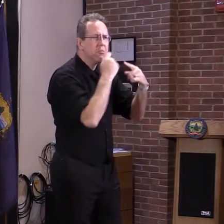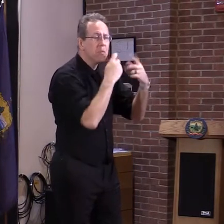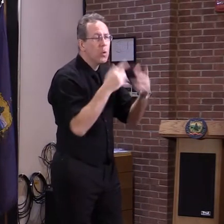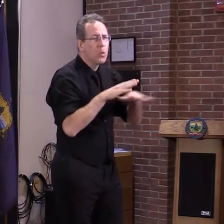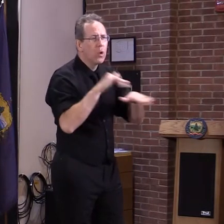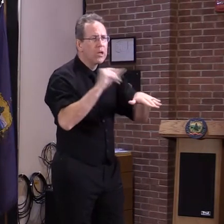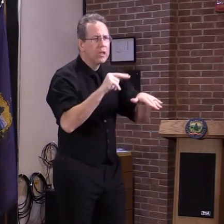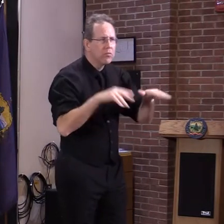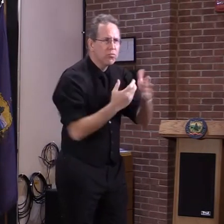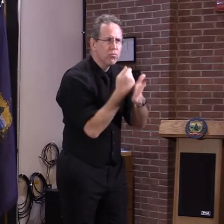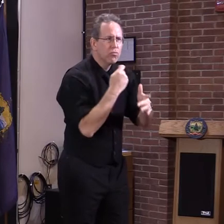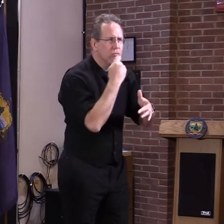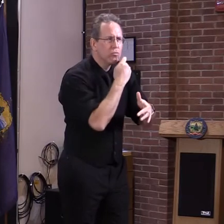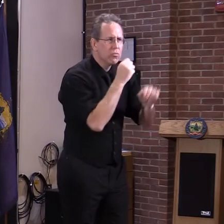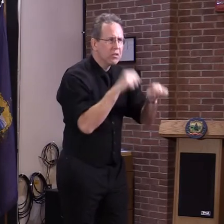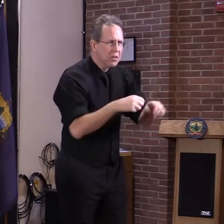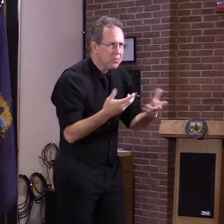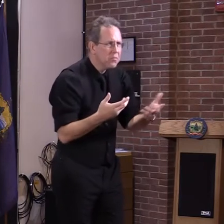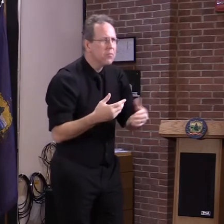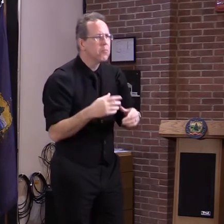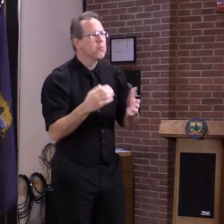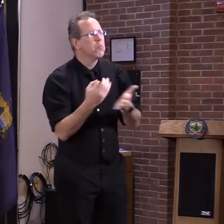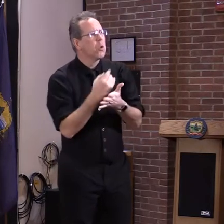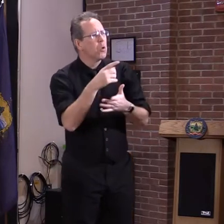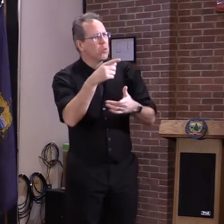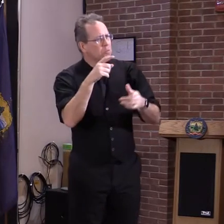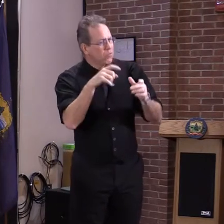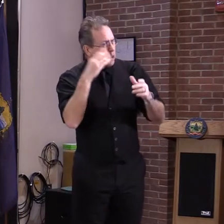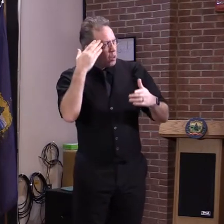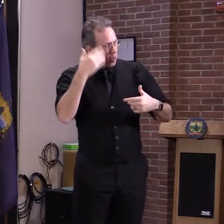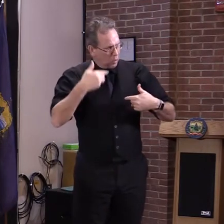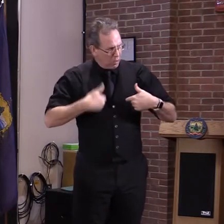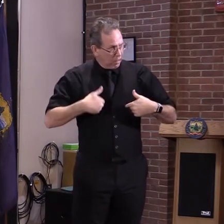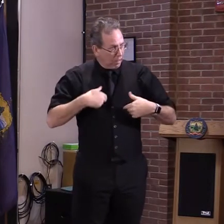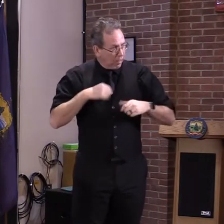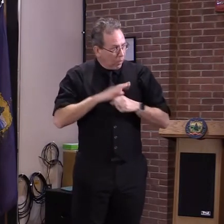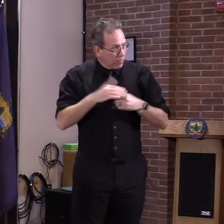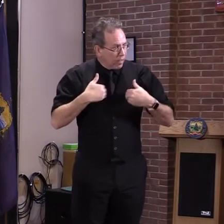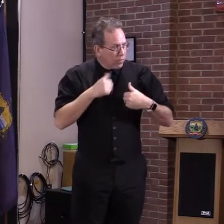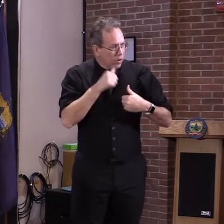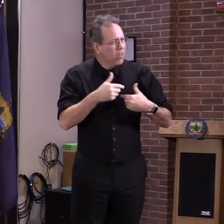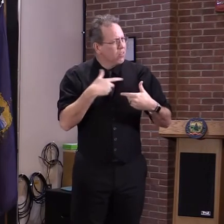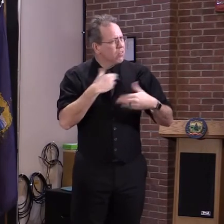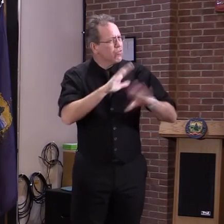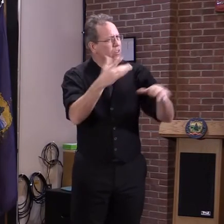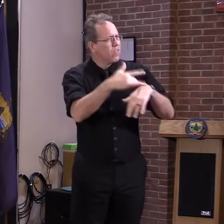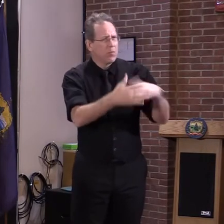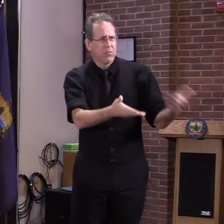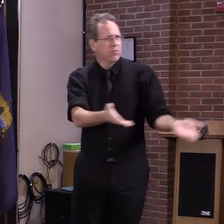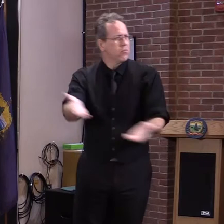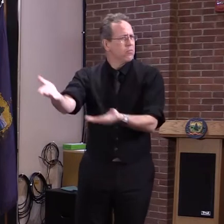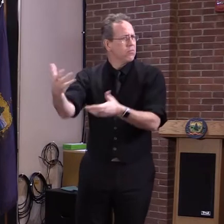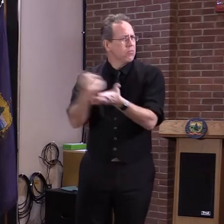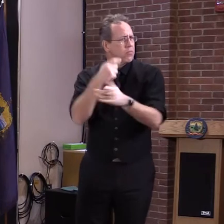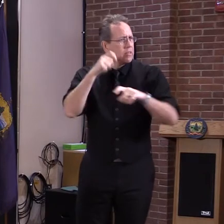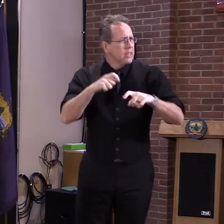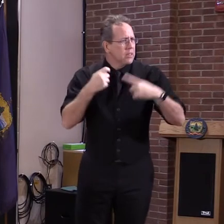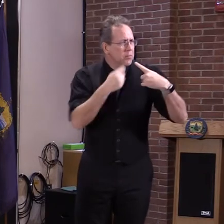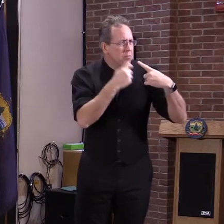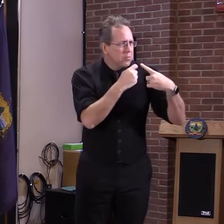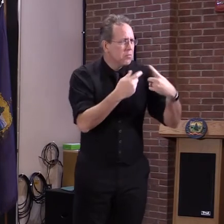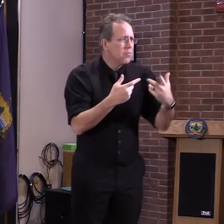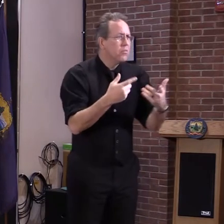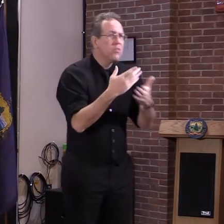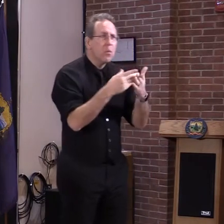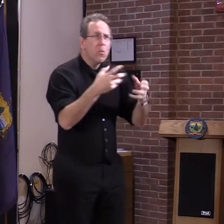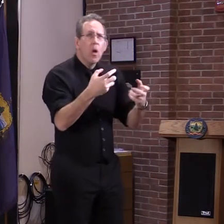an important diagnostic test for individuals who may be symptomatic and would like to get tested and